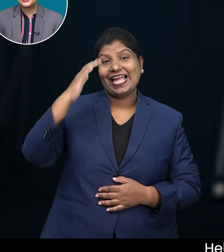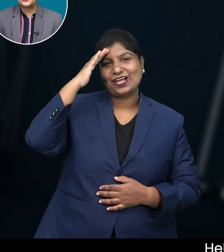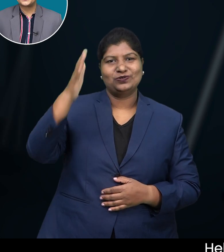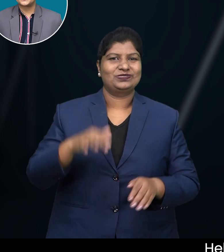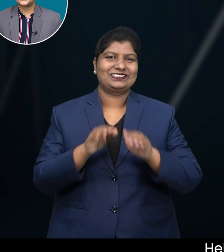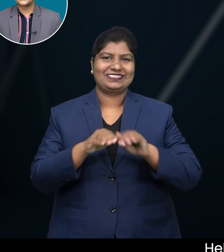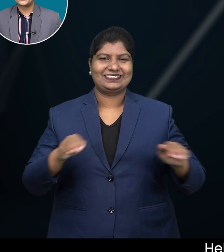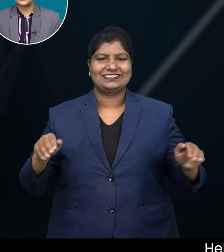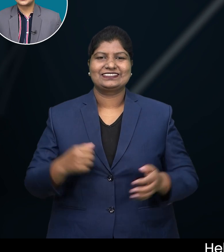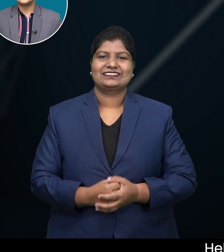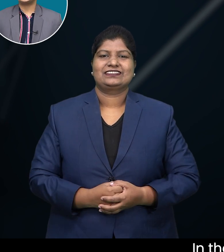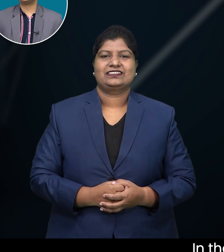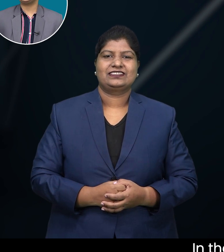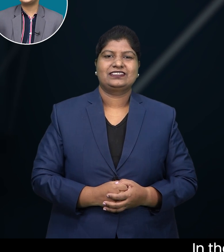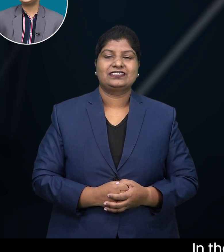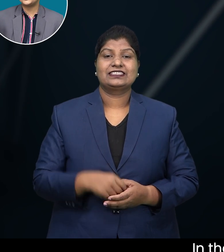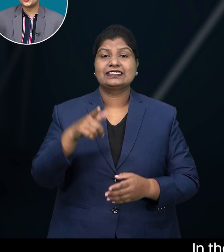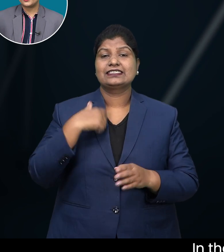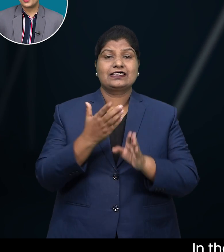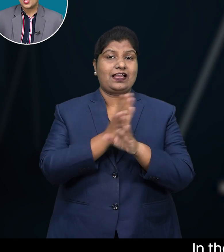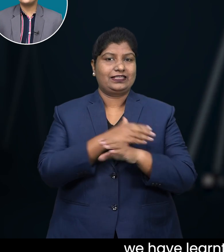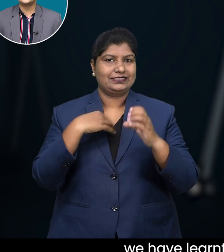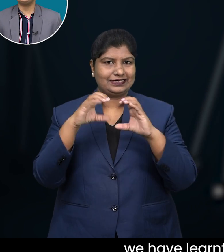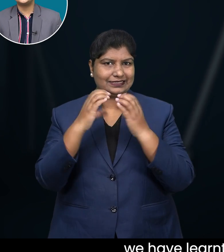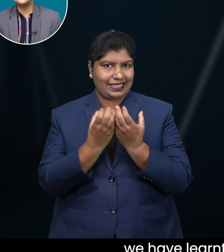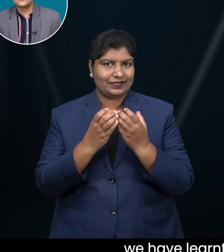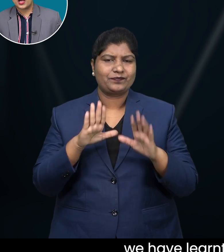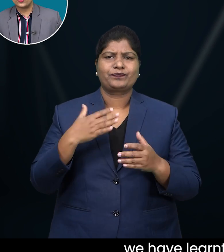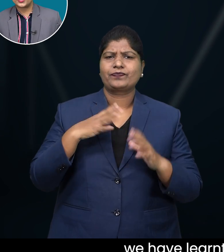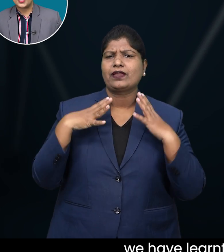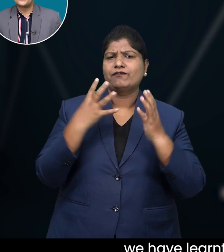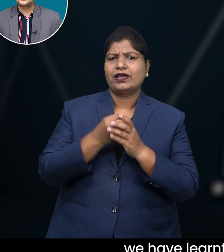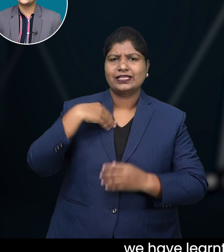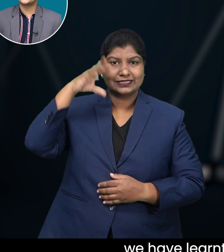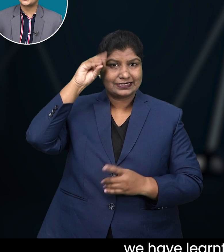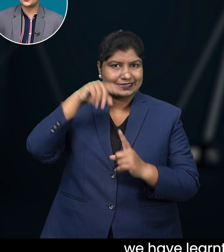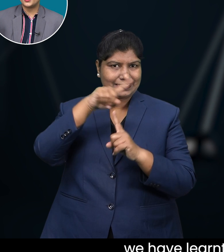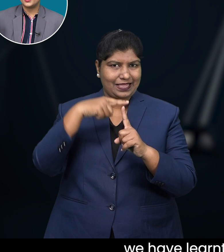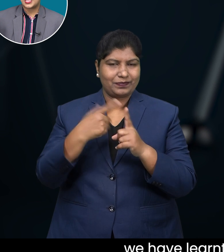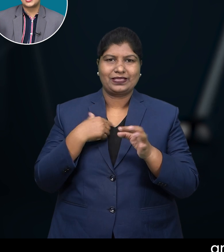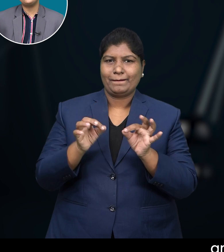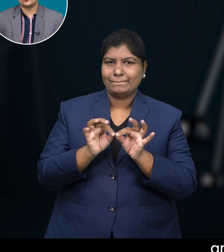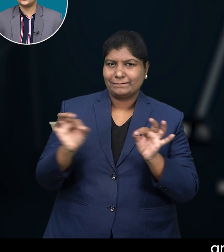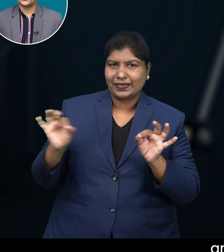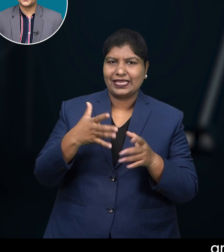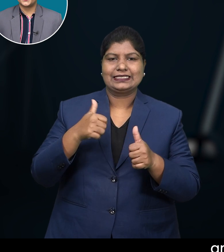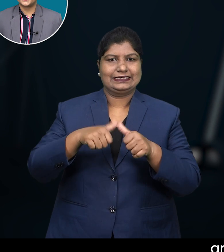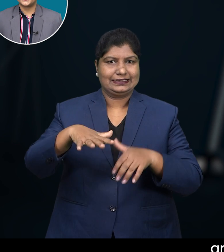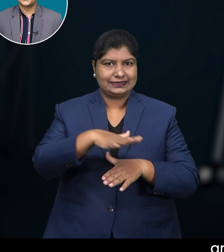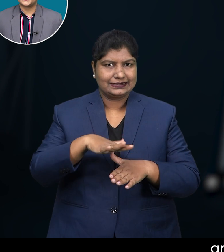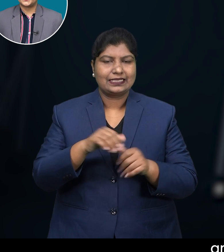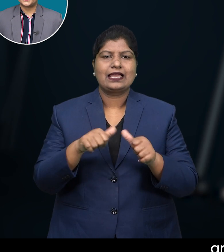Hello children. In the last session, we have learnt about measuring area and volume.